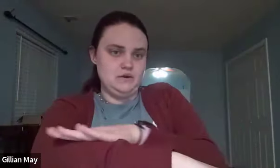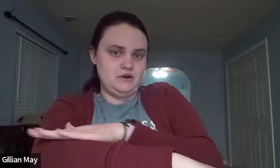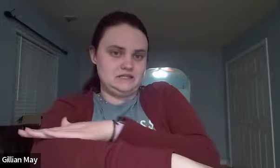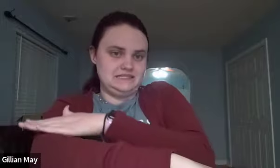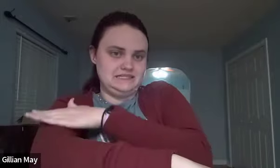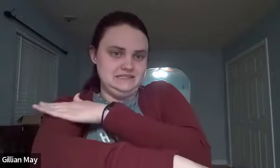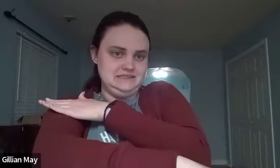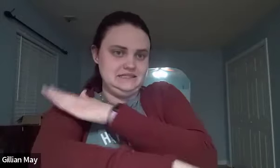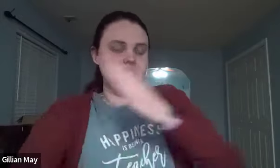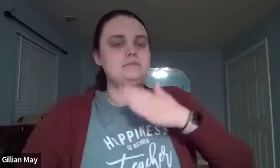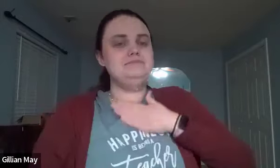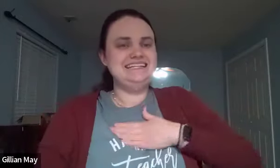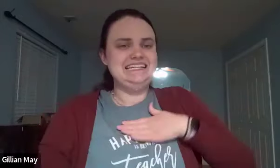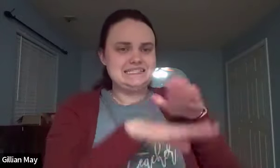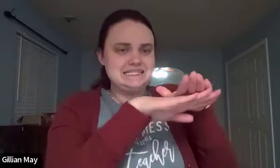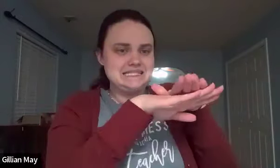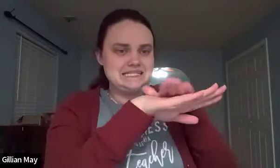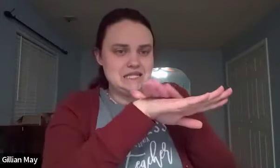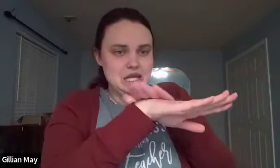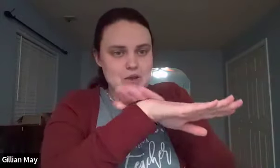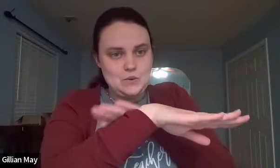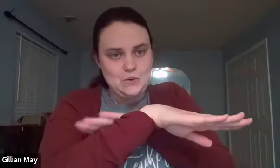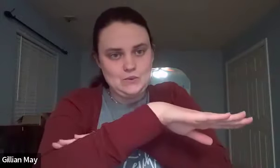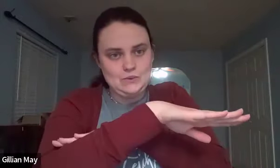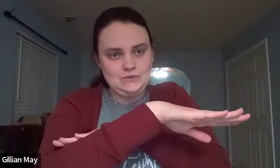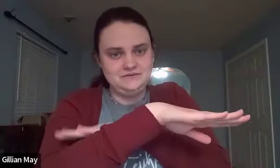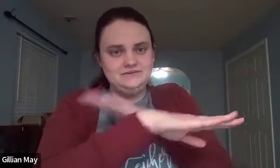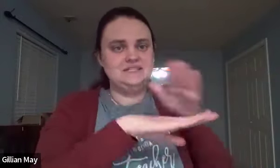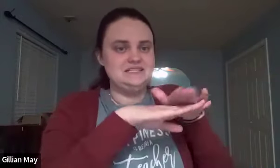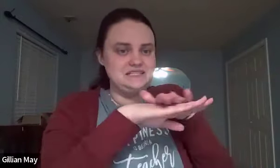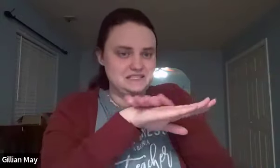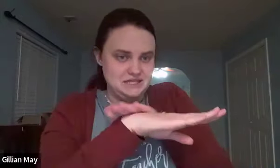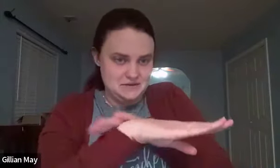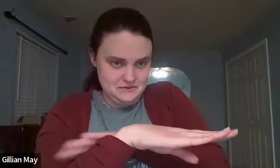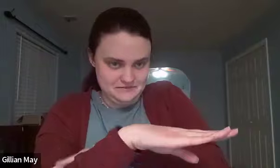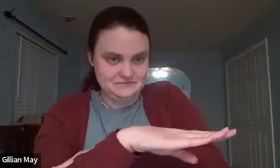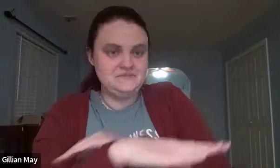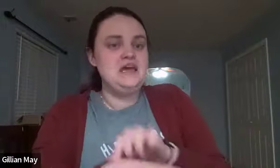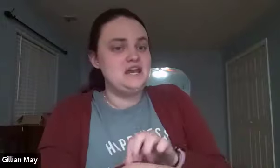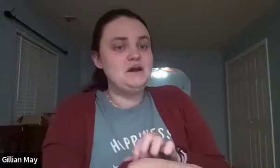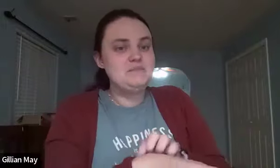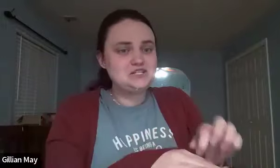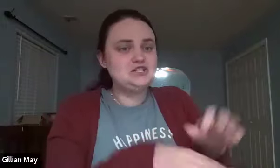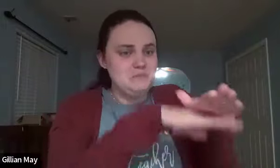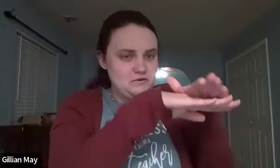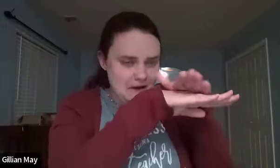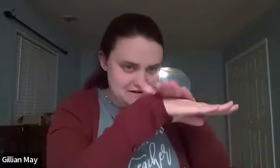up across it. Please slow. Slow. And you want to make sure you move your hand